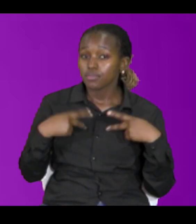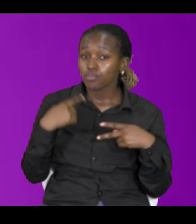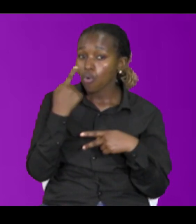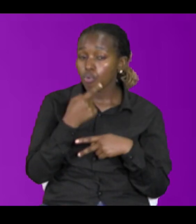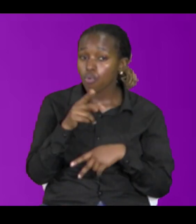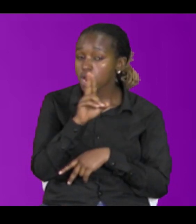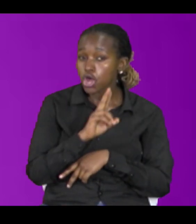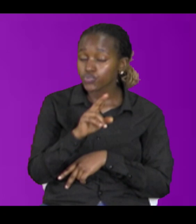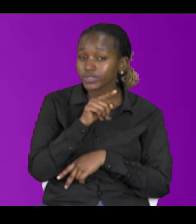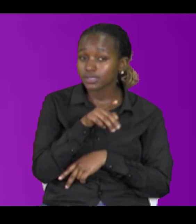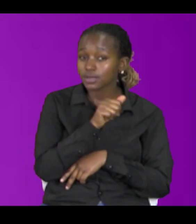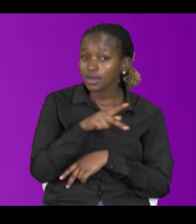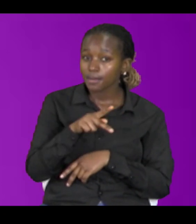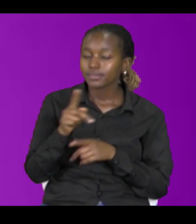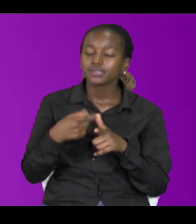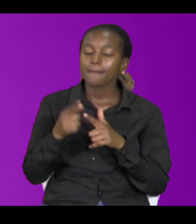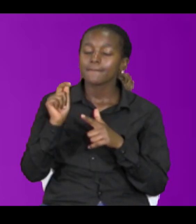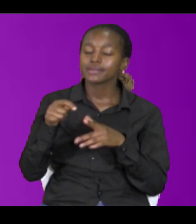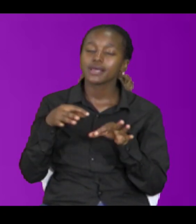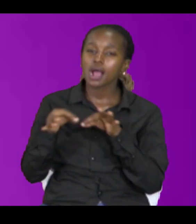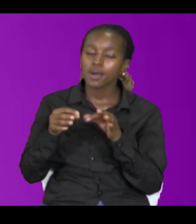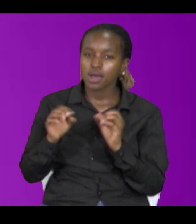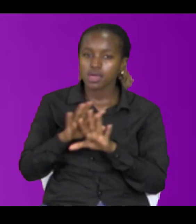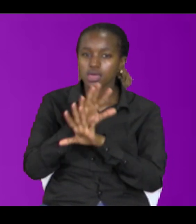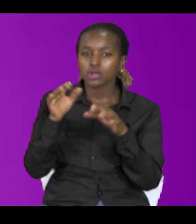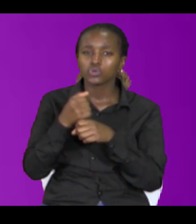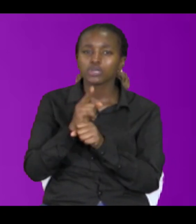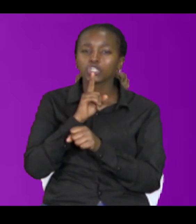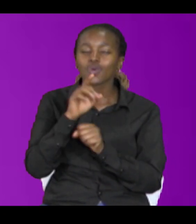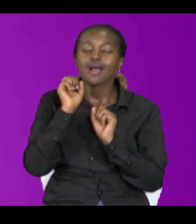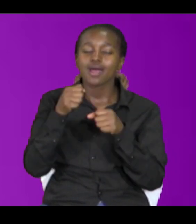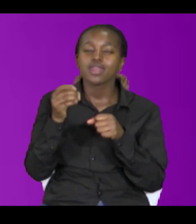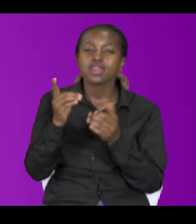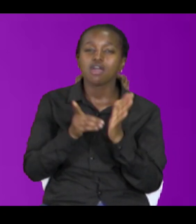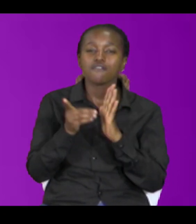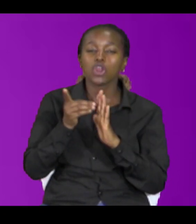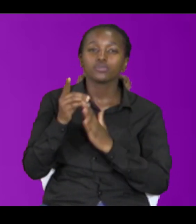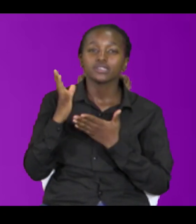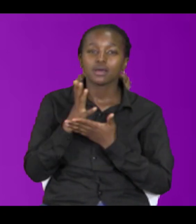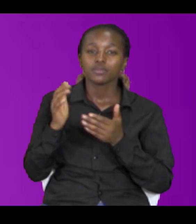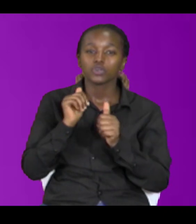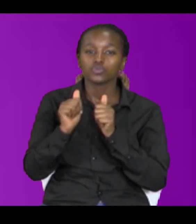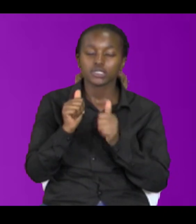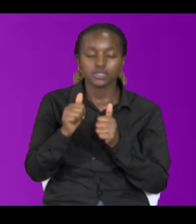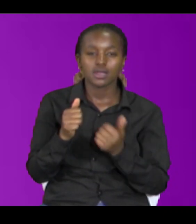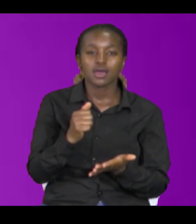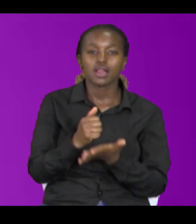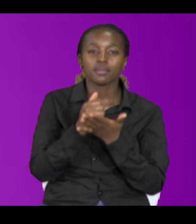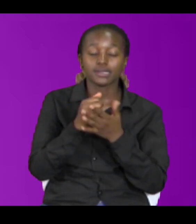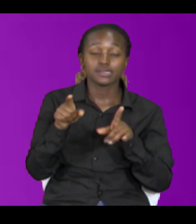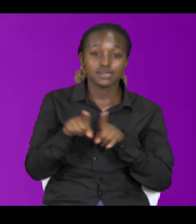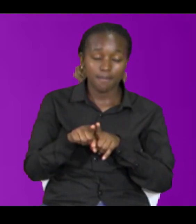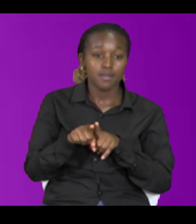this. This is good. This is how this app or website is going to help